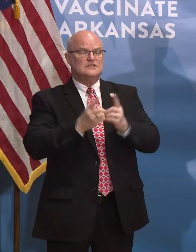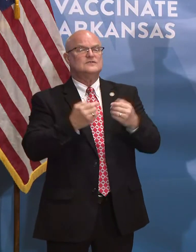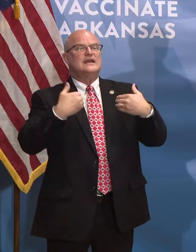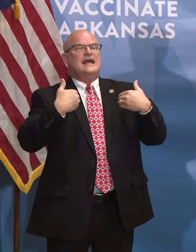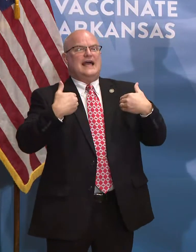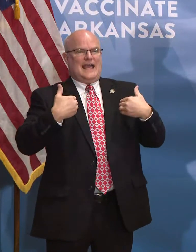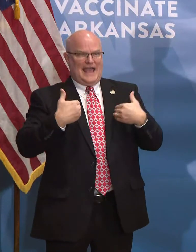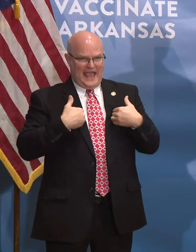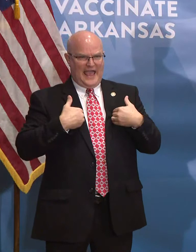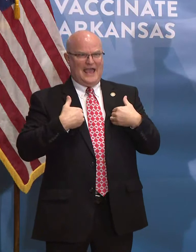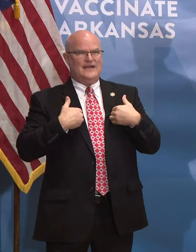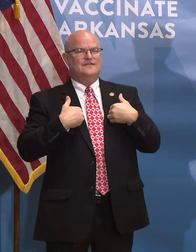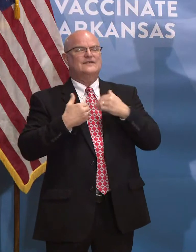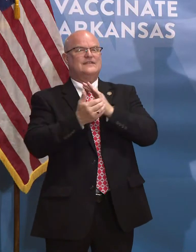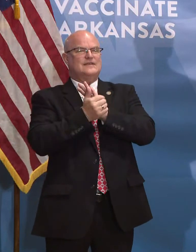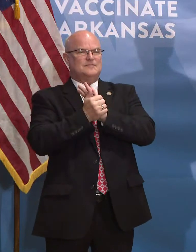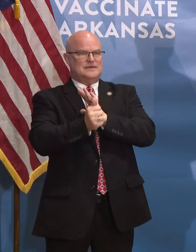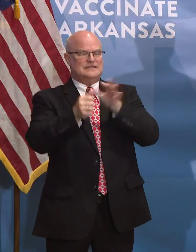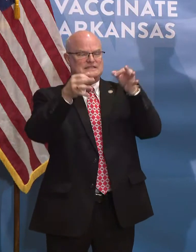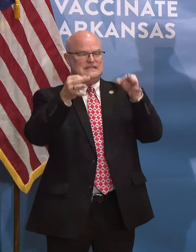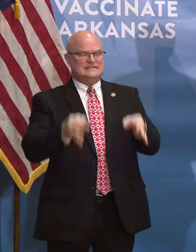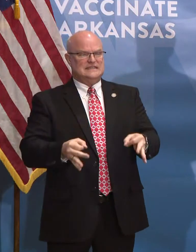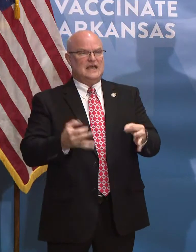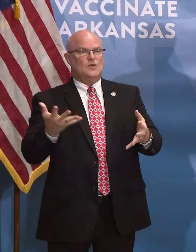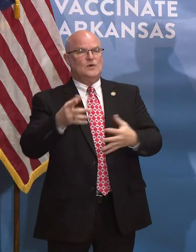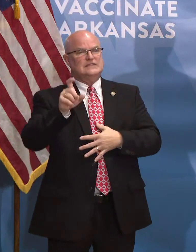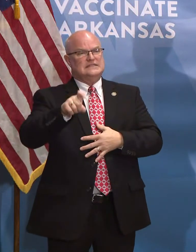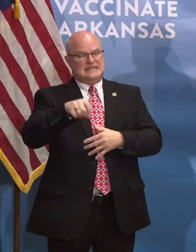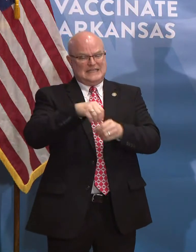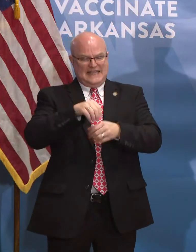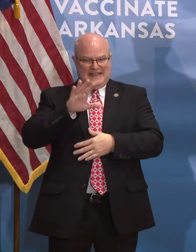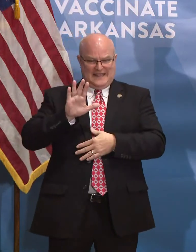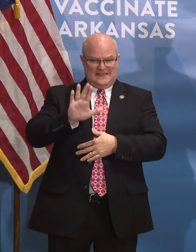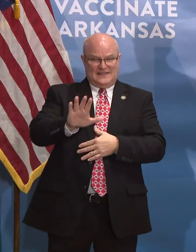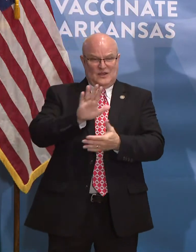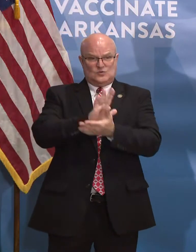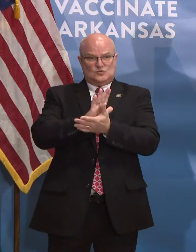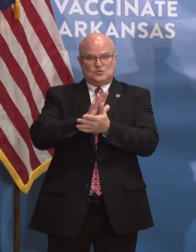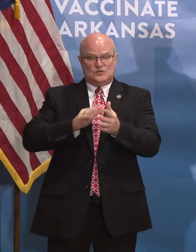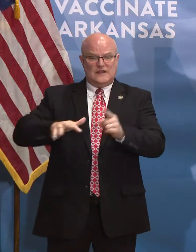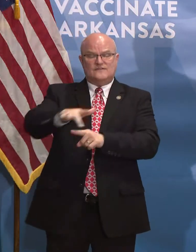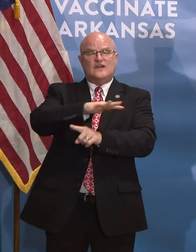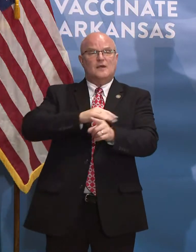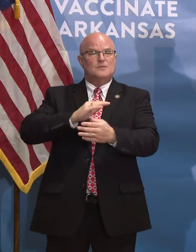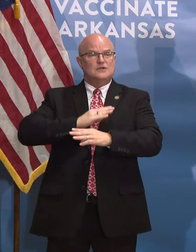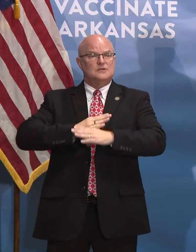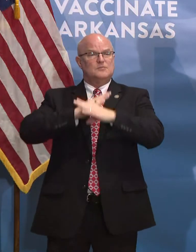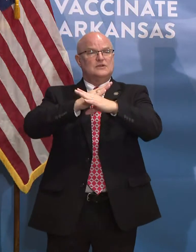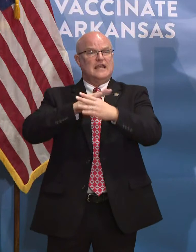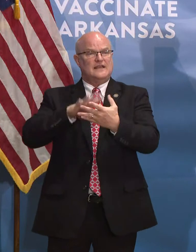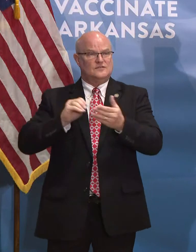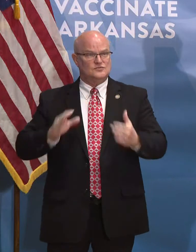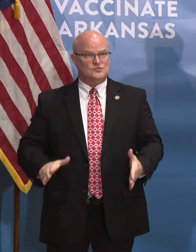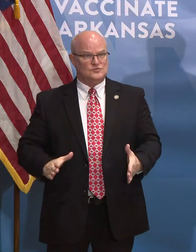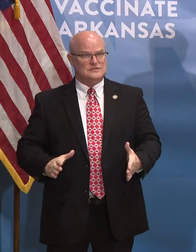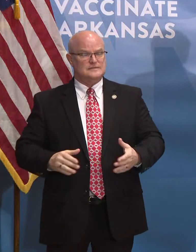have that ability to determine what is needed in their school environment to protect their